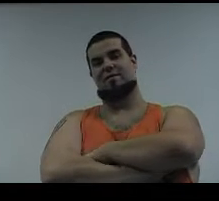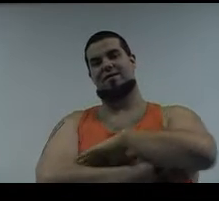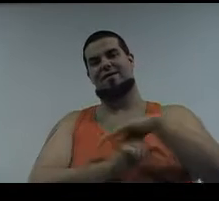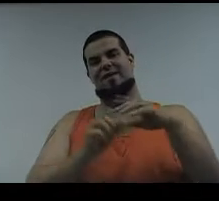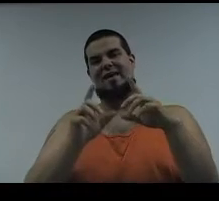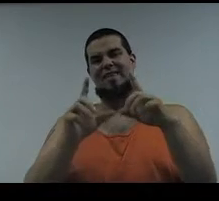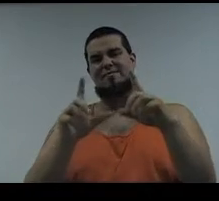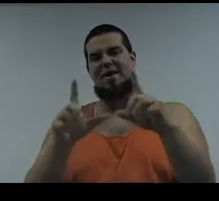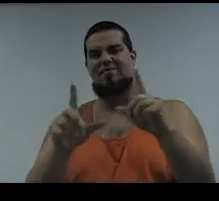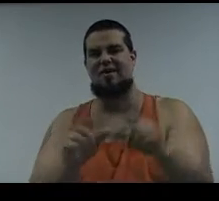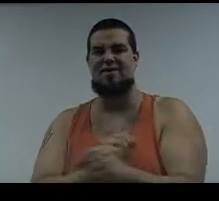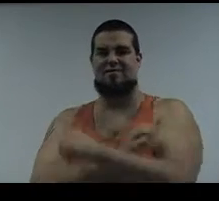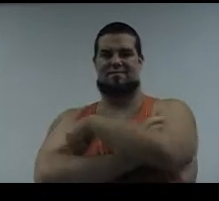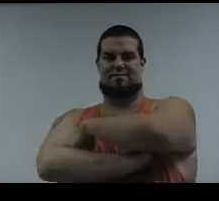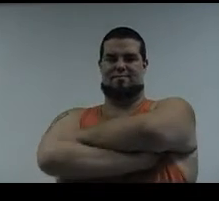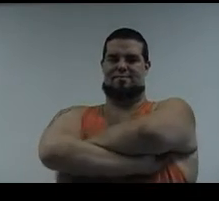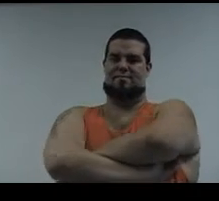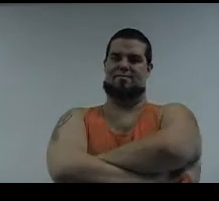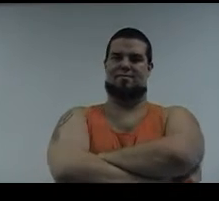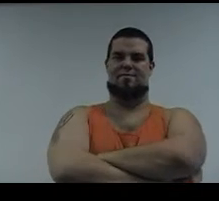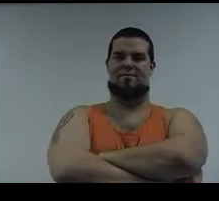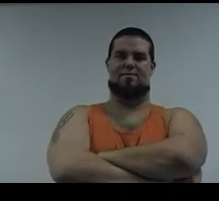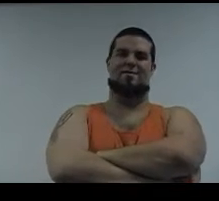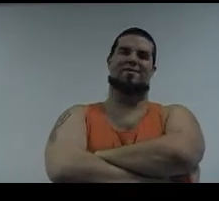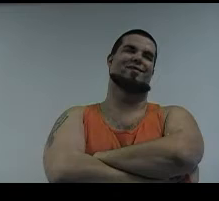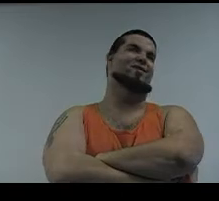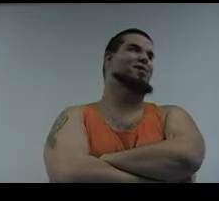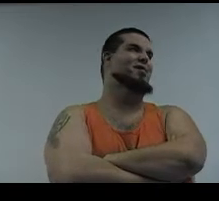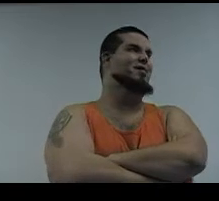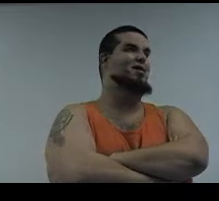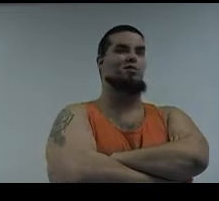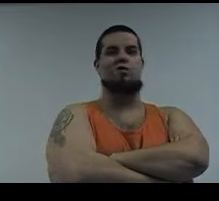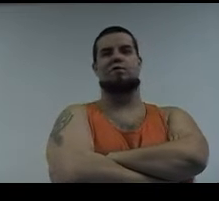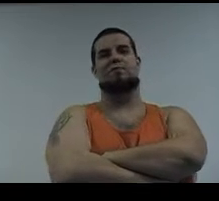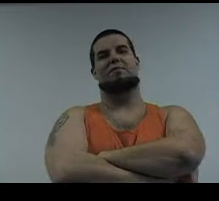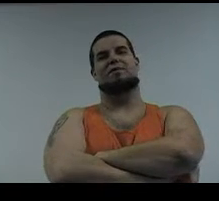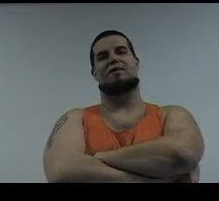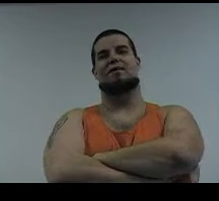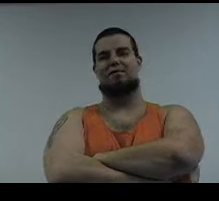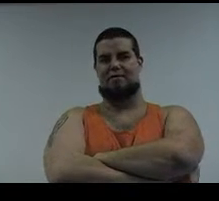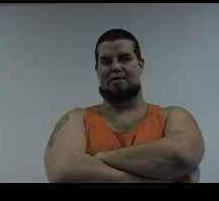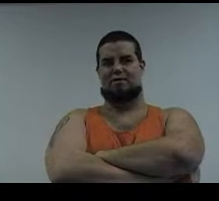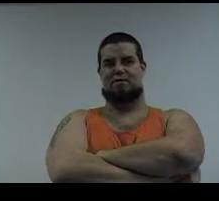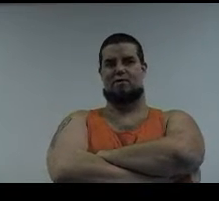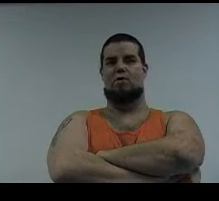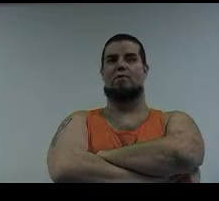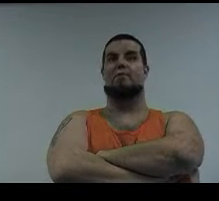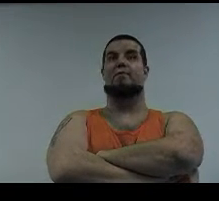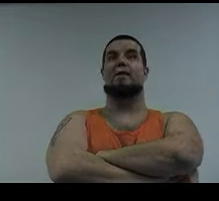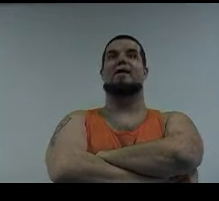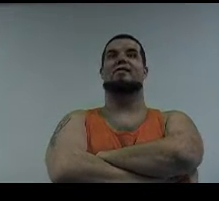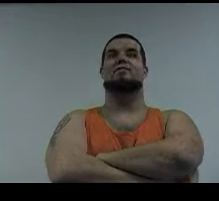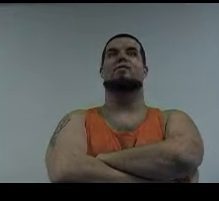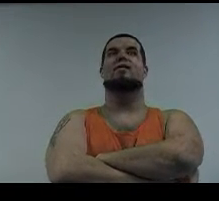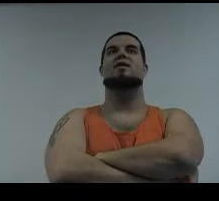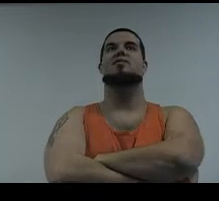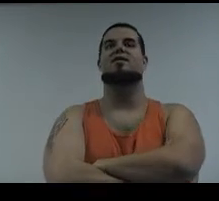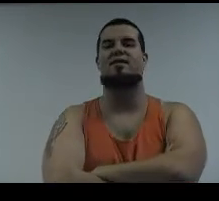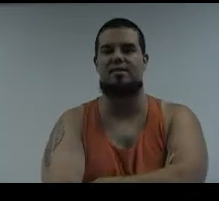Then, in the main event, this is the one you people have been talking about. The one people have been asking me. Why ain't we seen